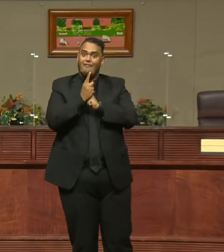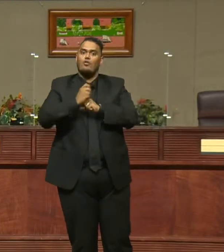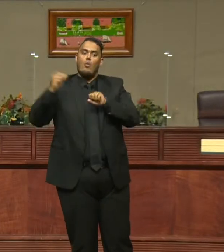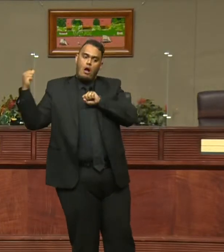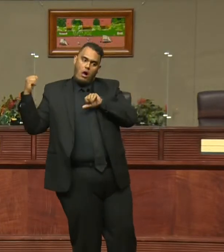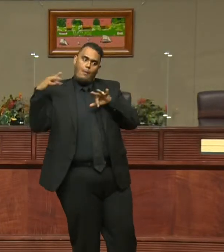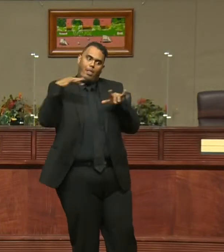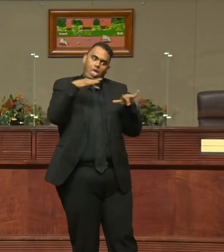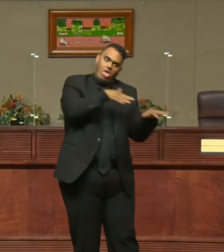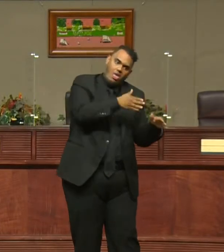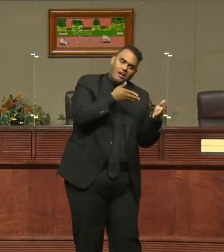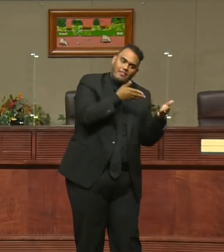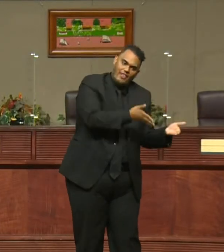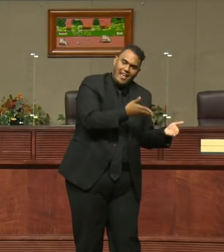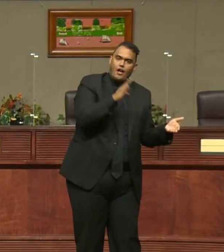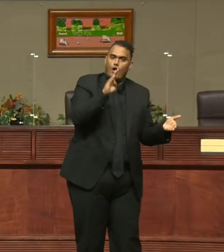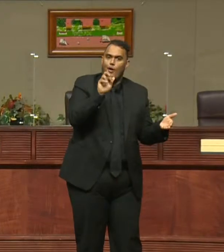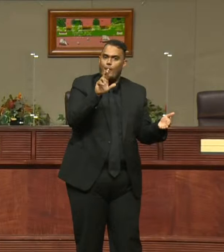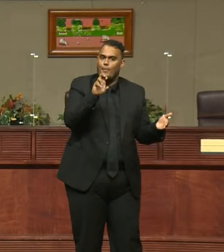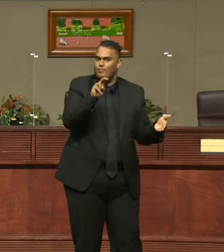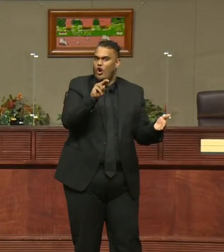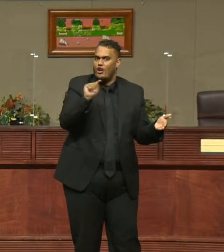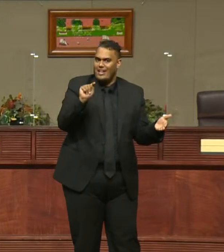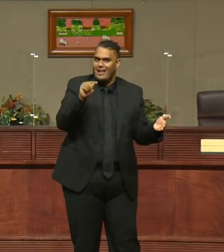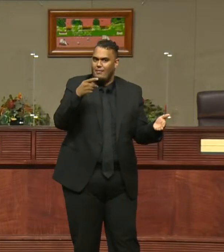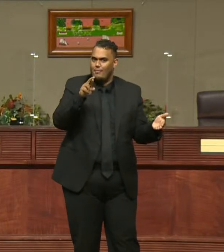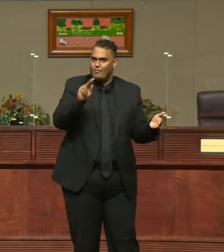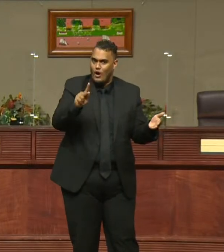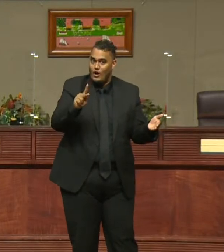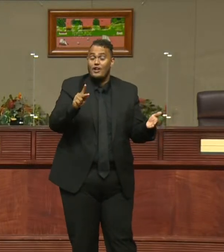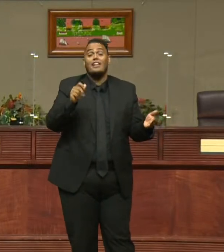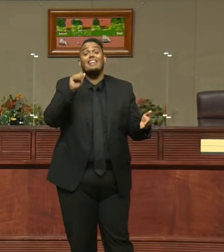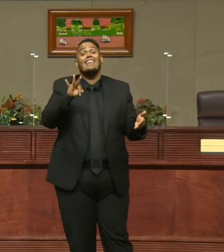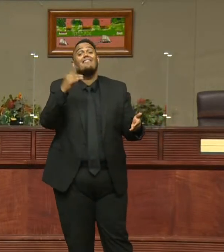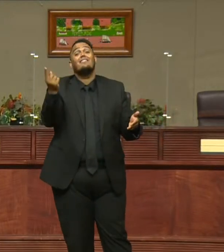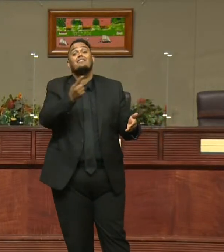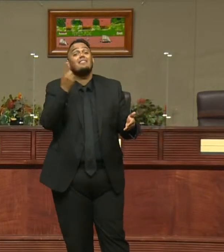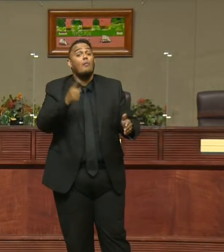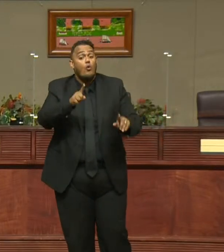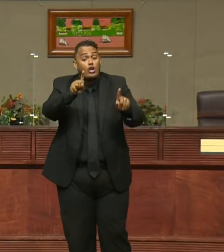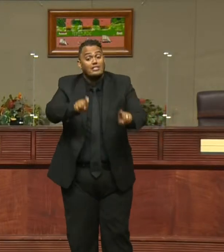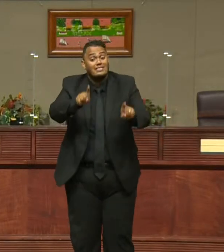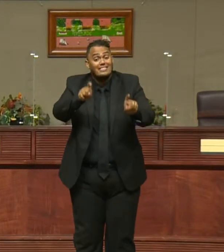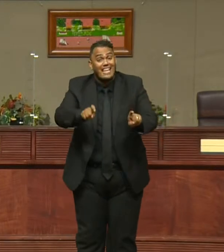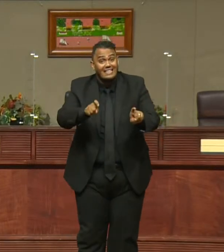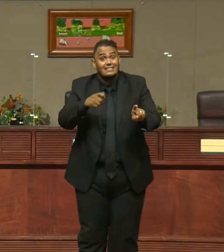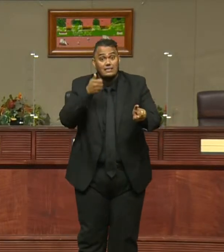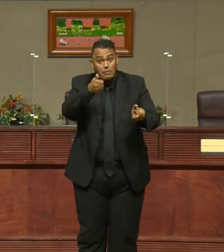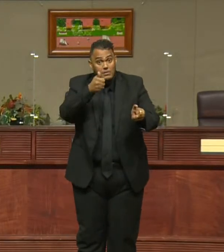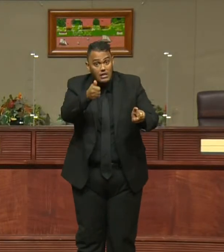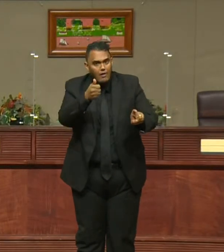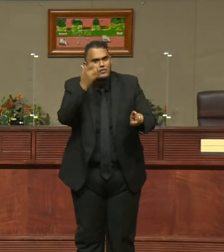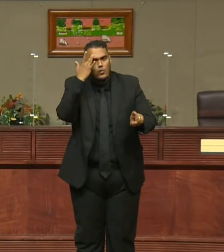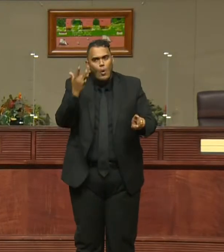to have, because someone who is going to be tested is because they are suspecting that they were exposed